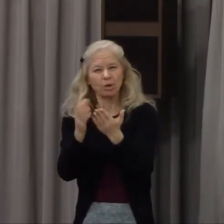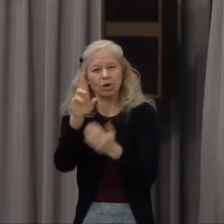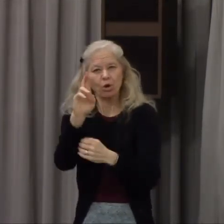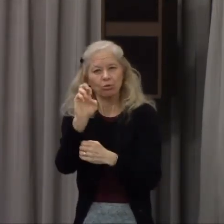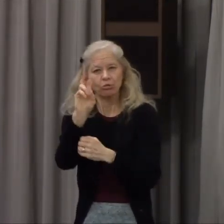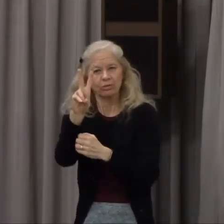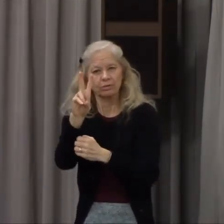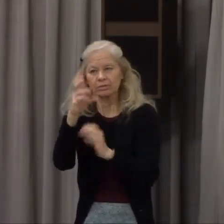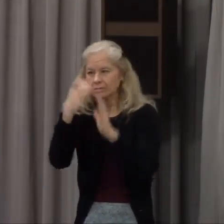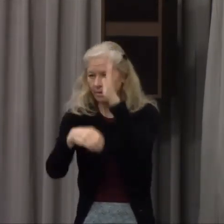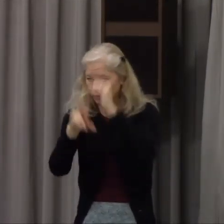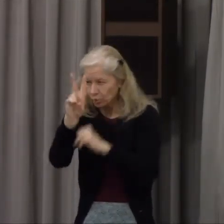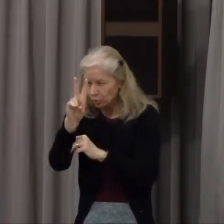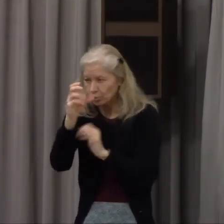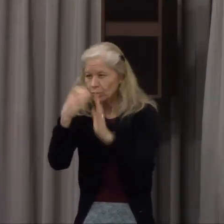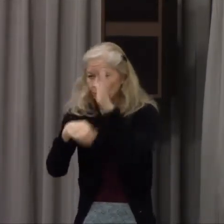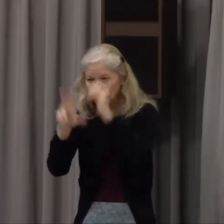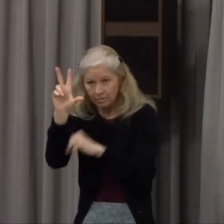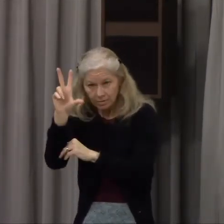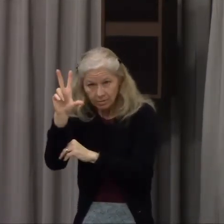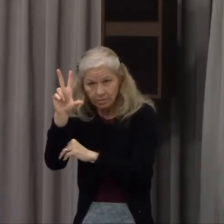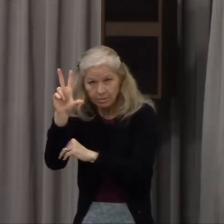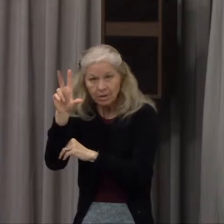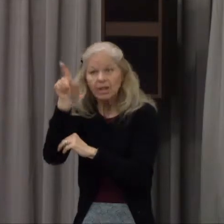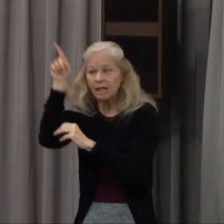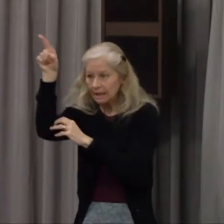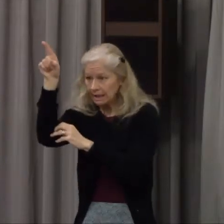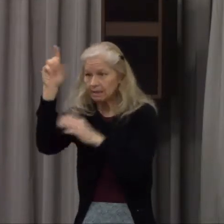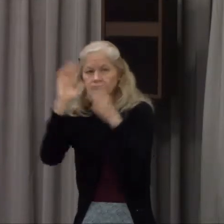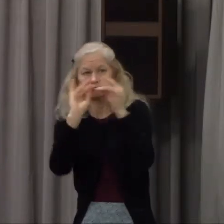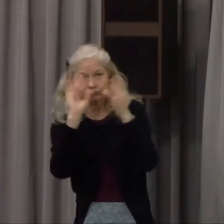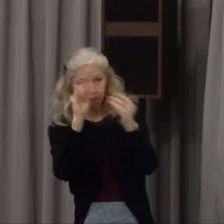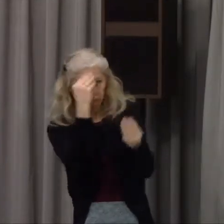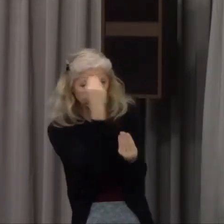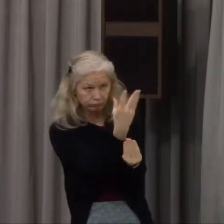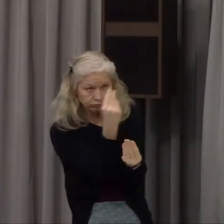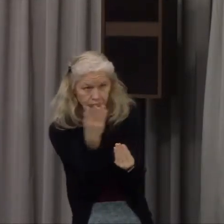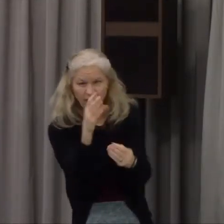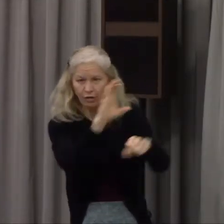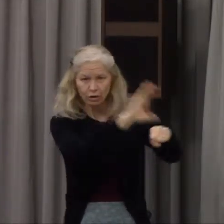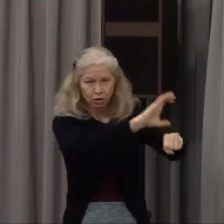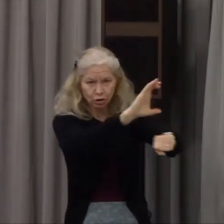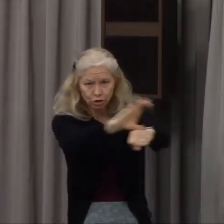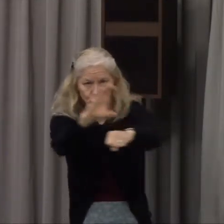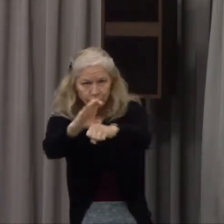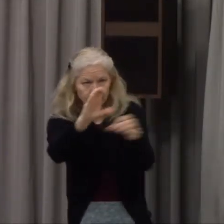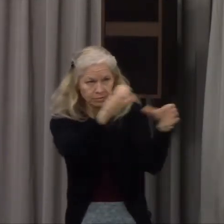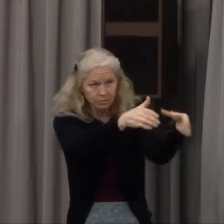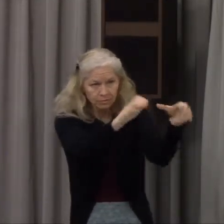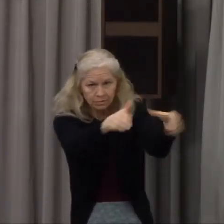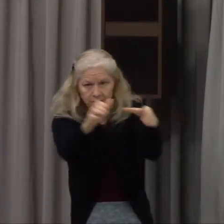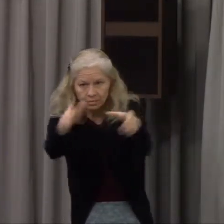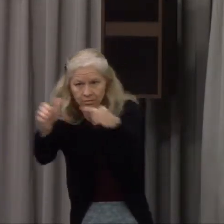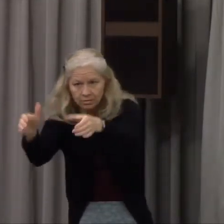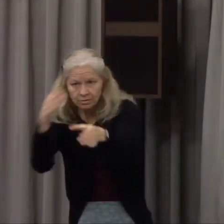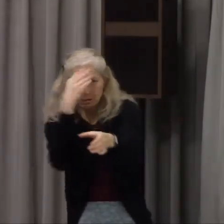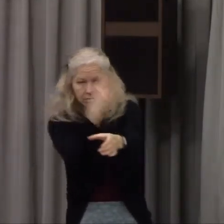speaking, he has a message for the churches. John delivered this to the to the angels of the church and to the messengers of the churches, likely the